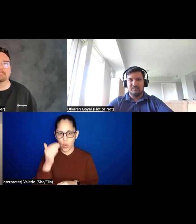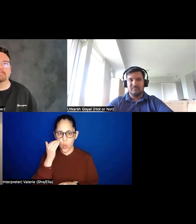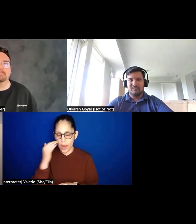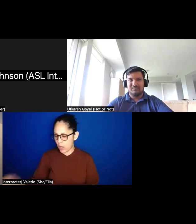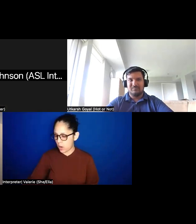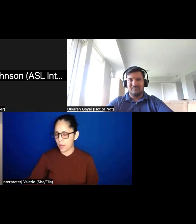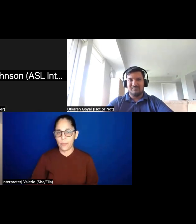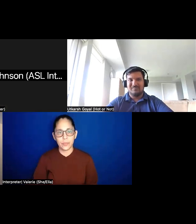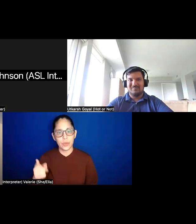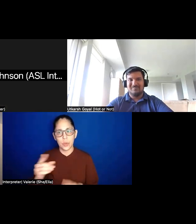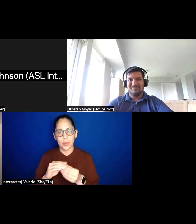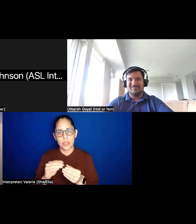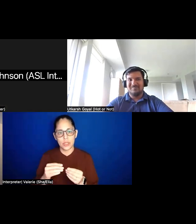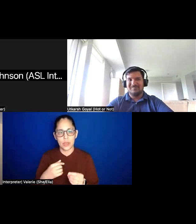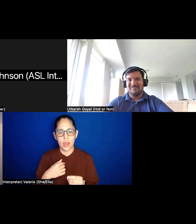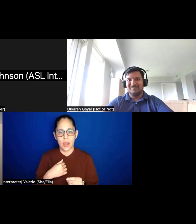was actually really,